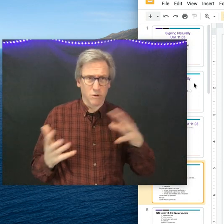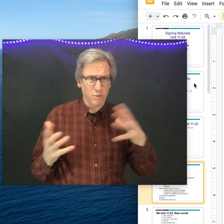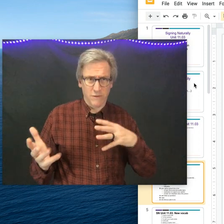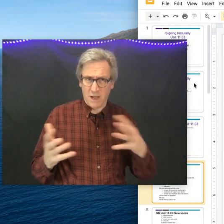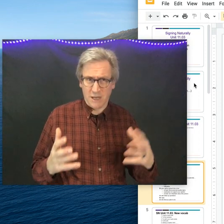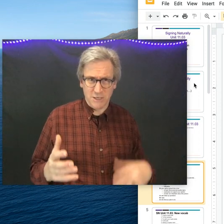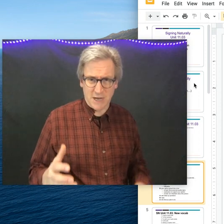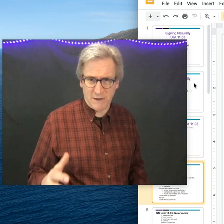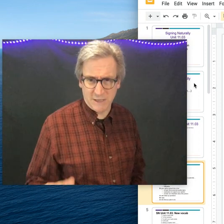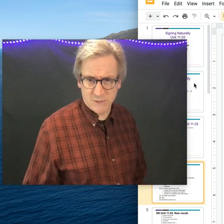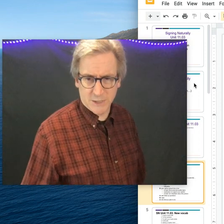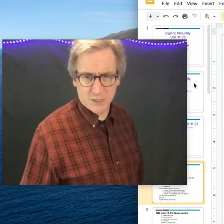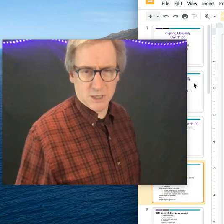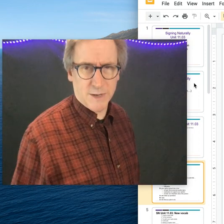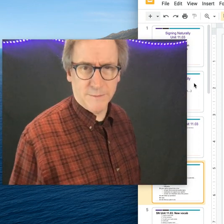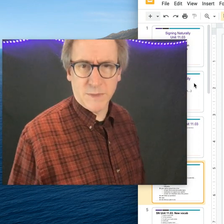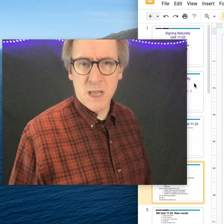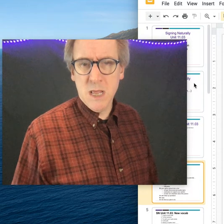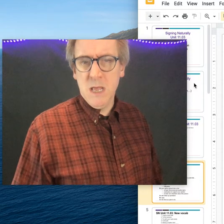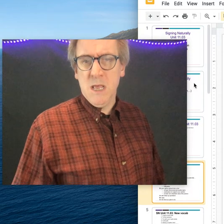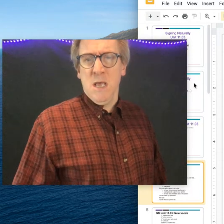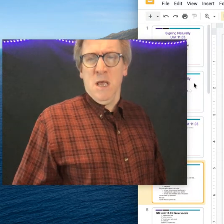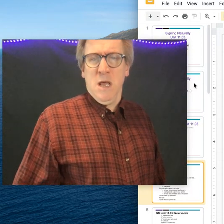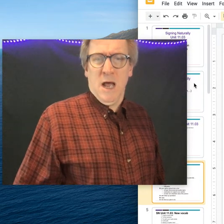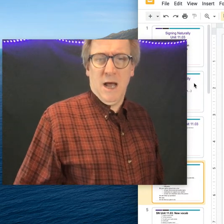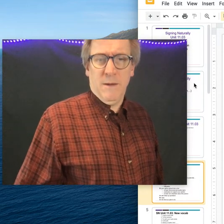hours or one of the online chat things and we can talk about it.